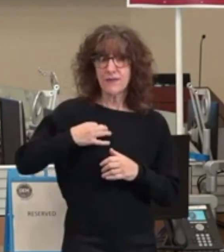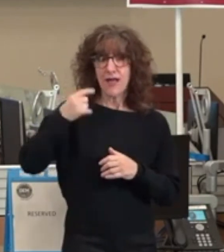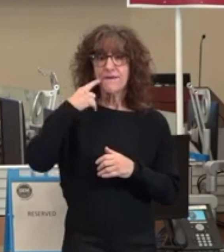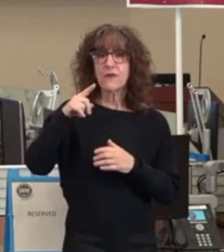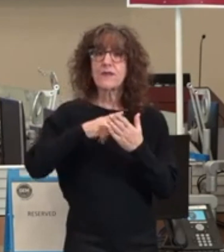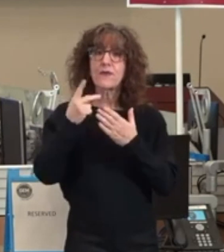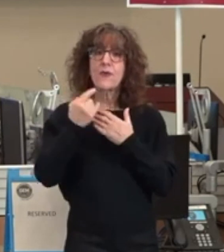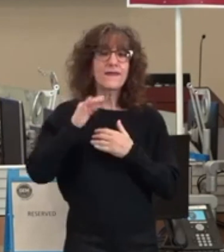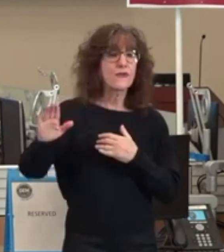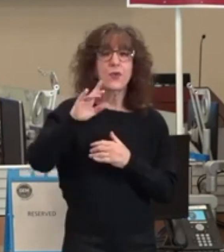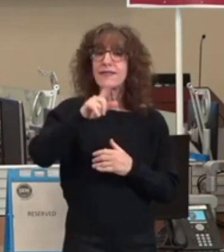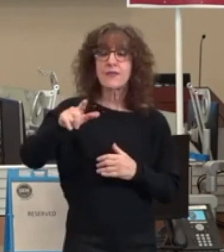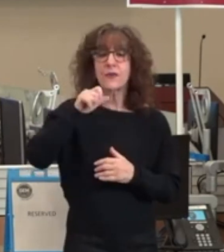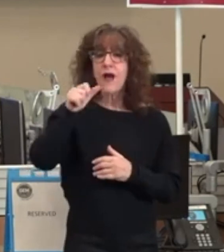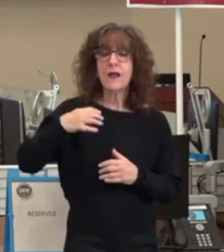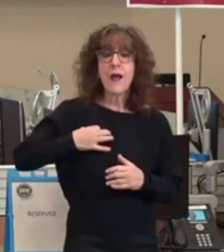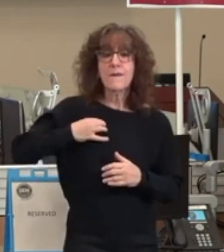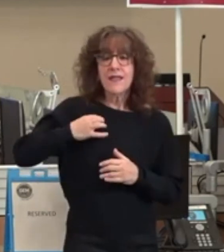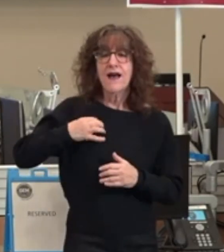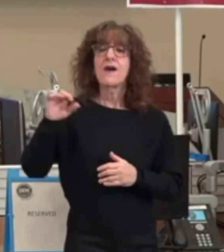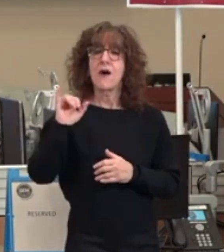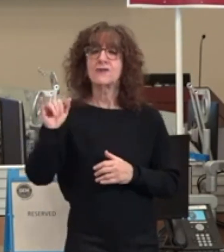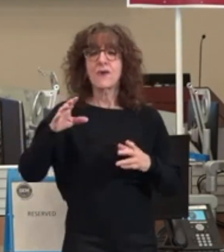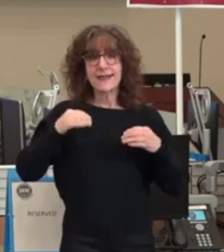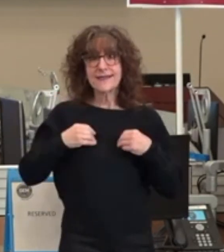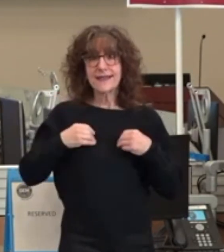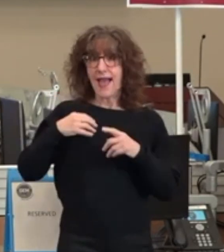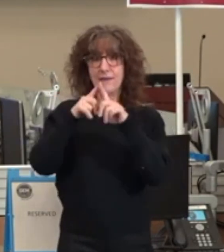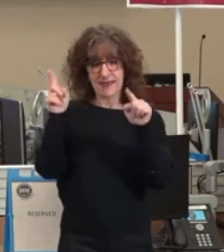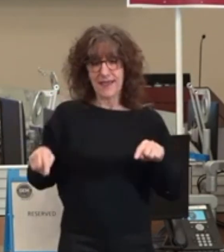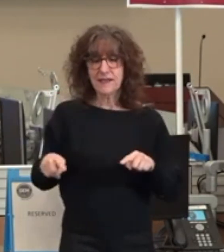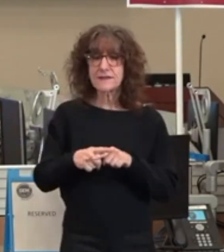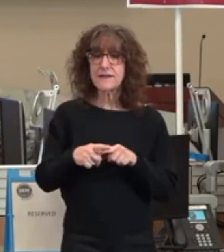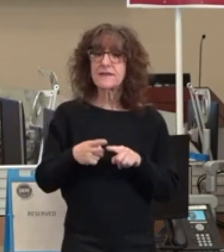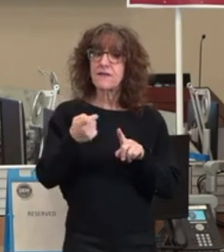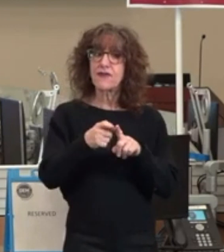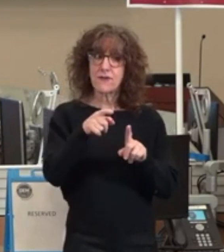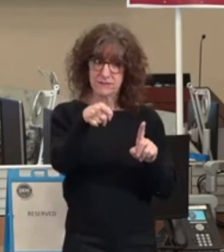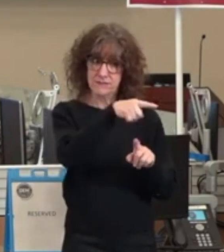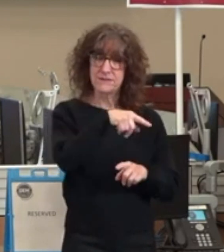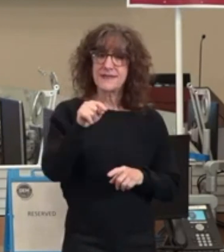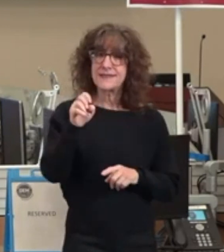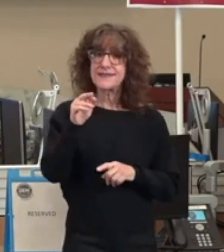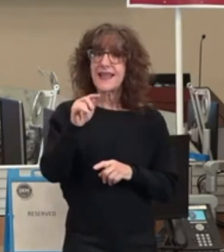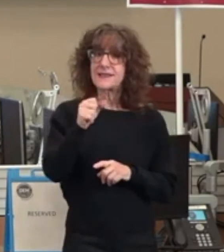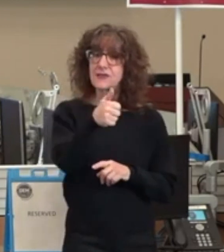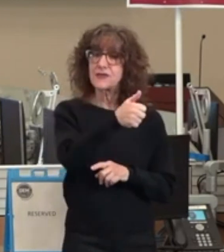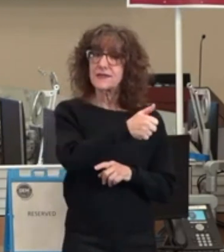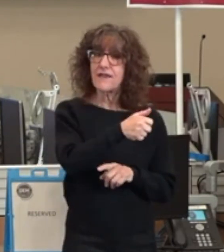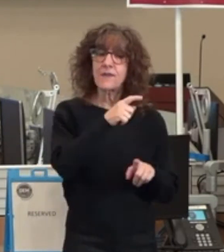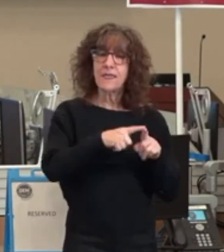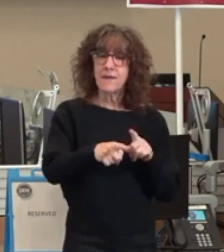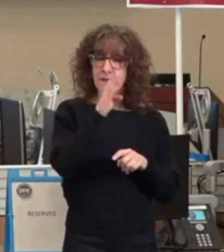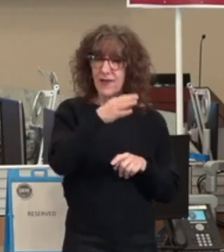if your landlord does not apply, we can also accept applications directly from tenants. However, tenants who